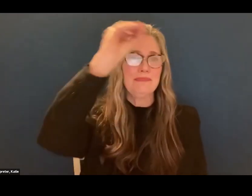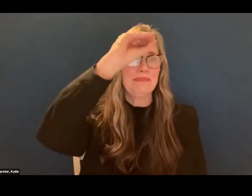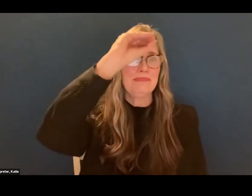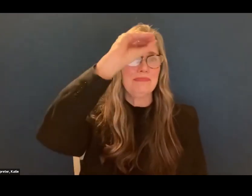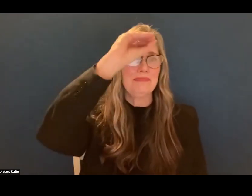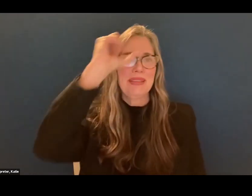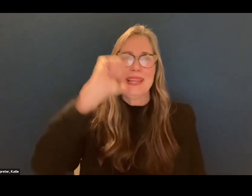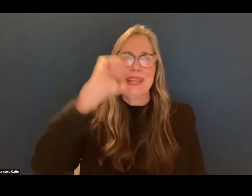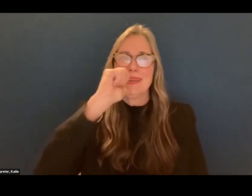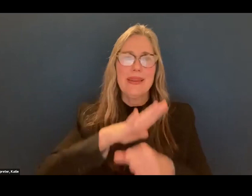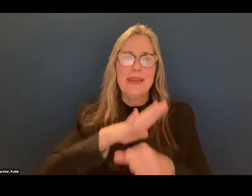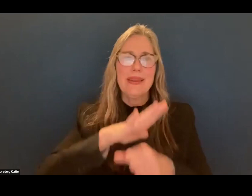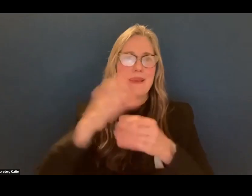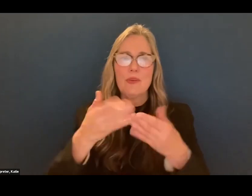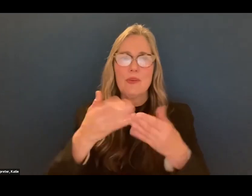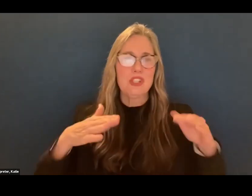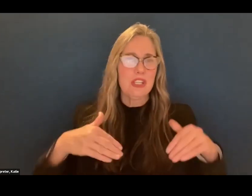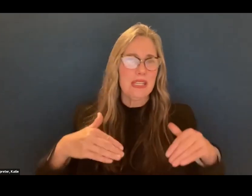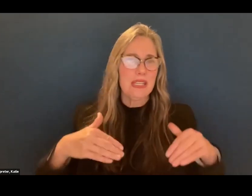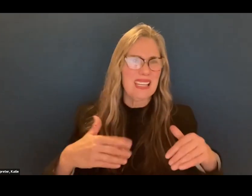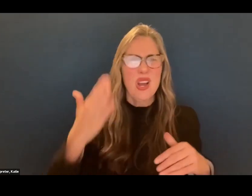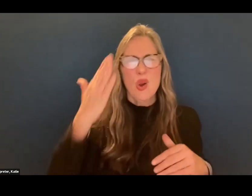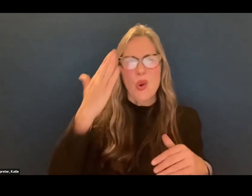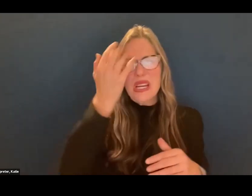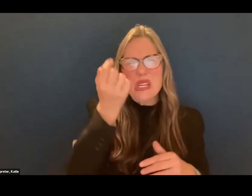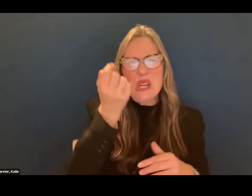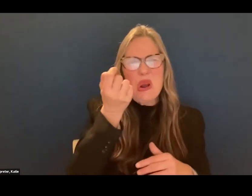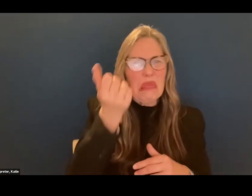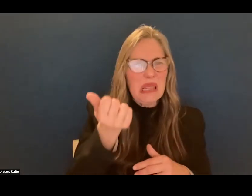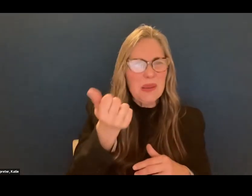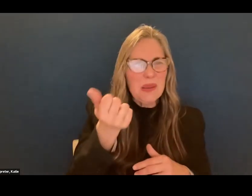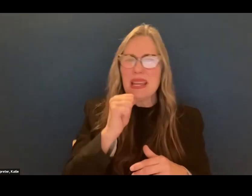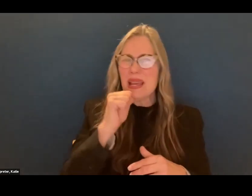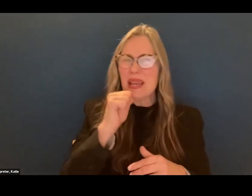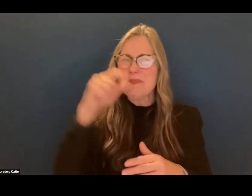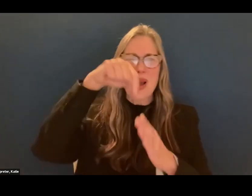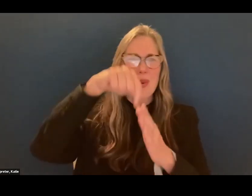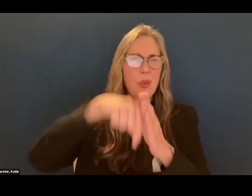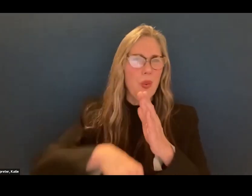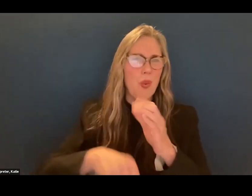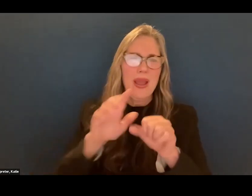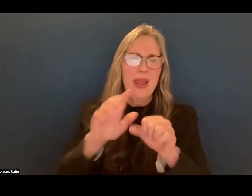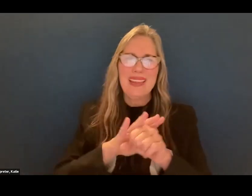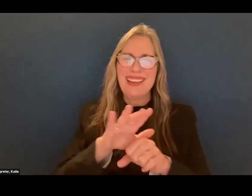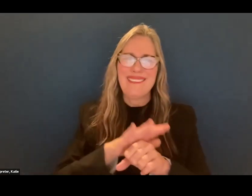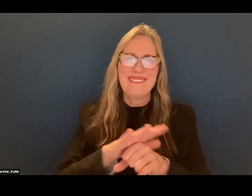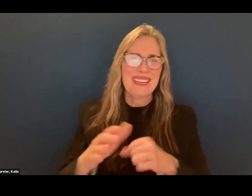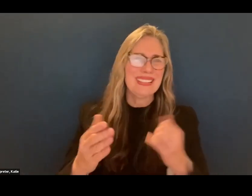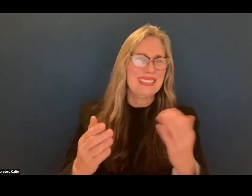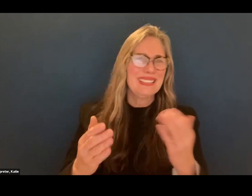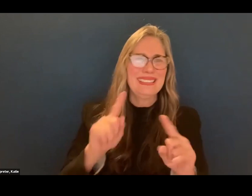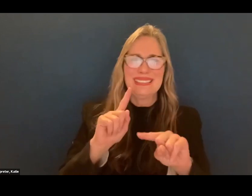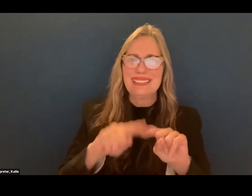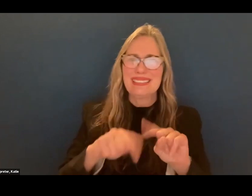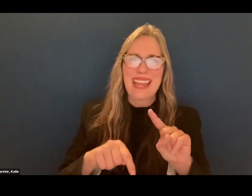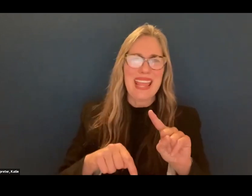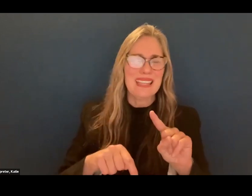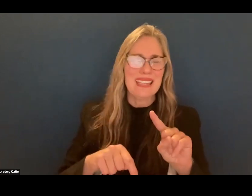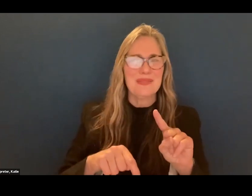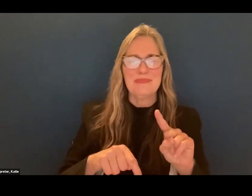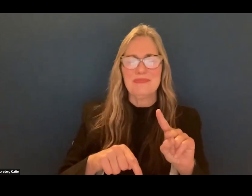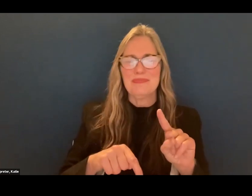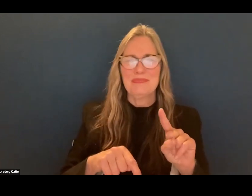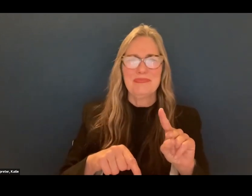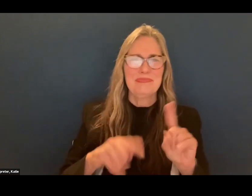what we do know a little bit about it, but not really enough yet to make a good understanding